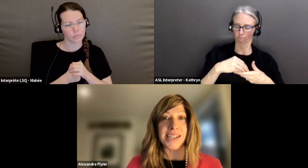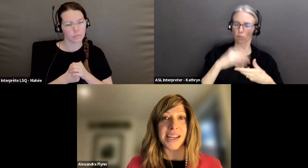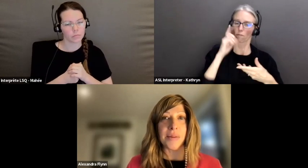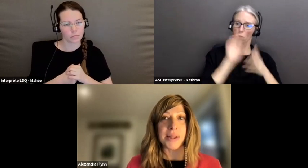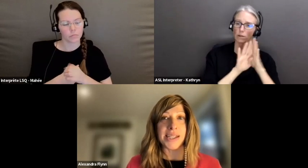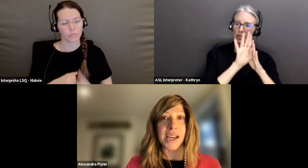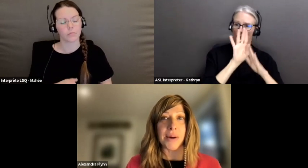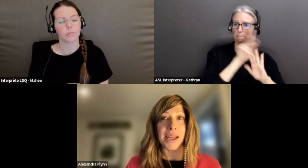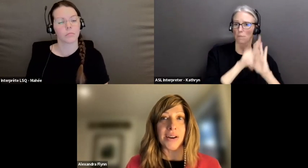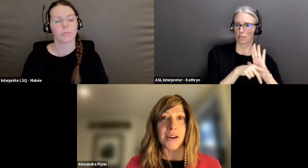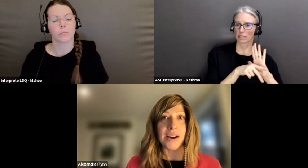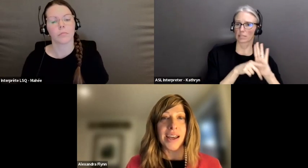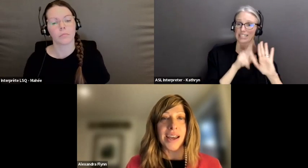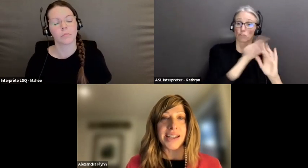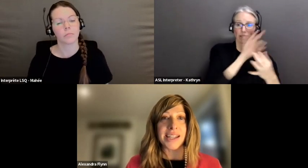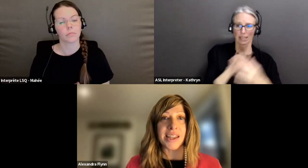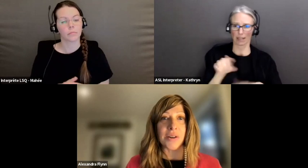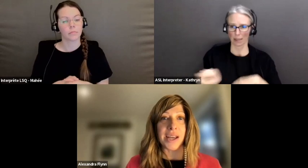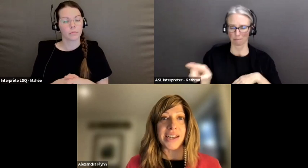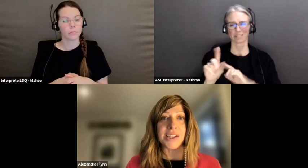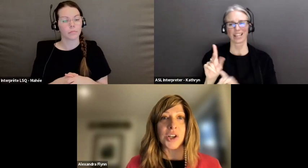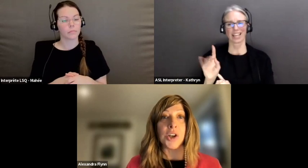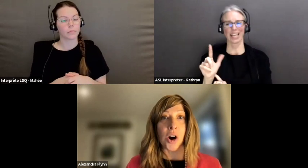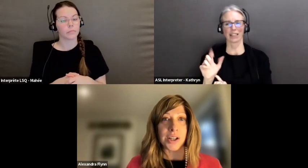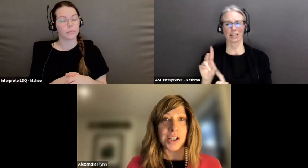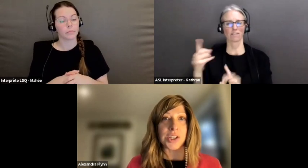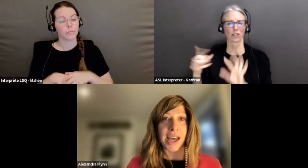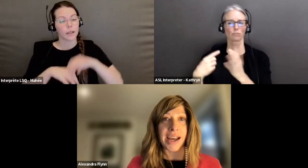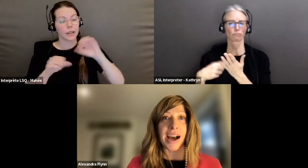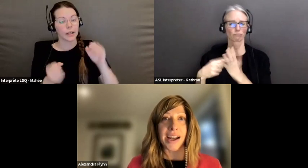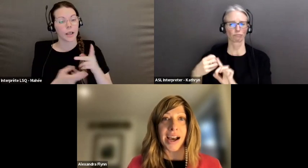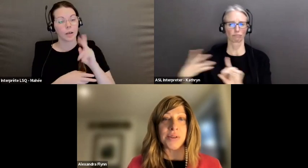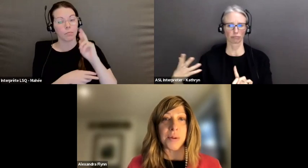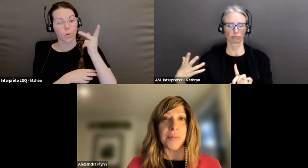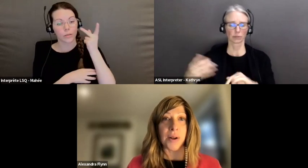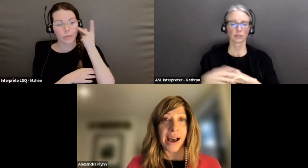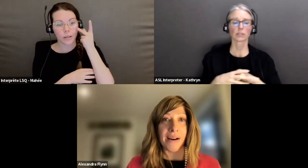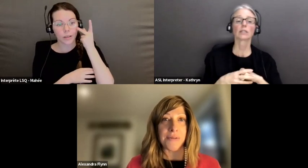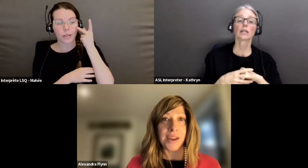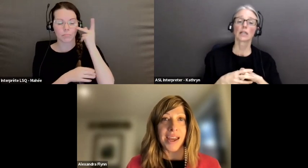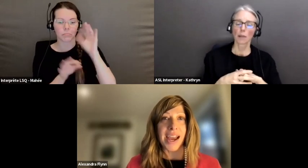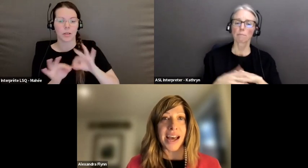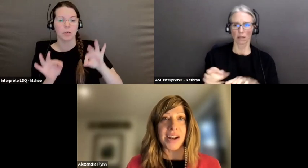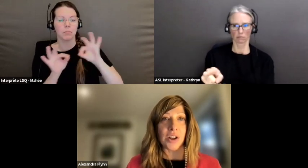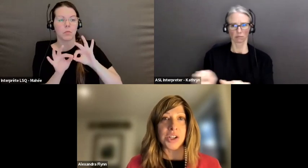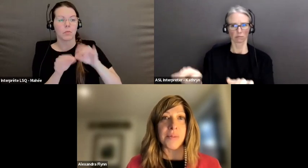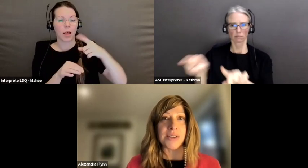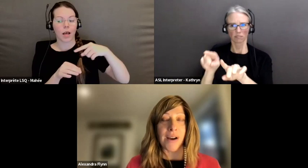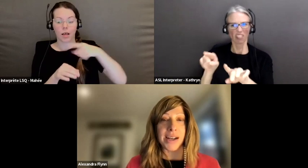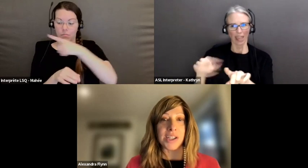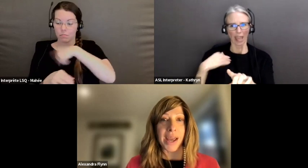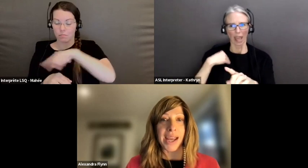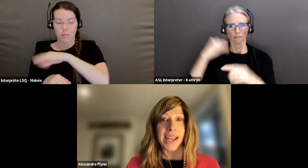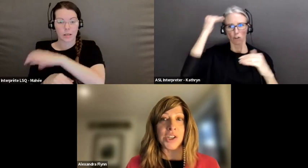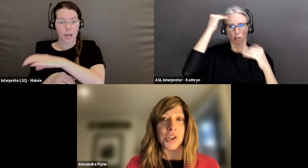in detail, but the takeaway here is that there is knowledge that unhoused people have, and that knowledge must